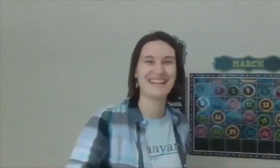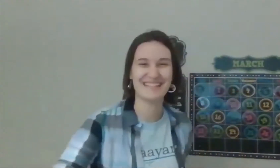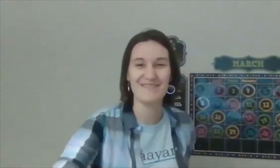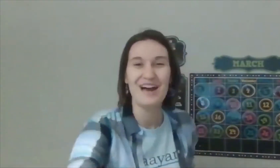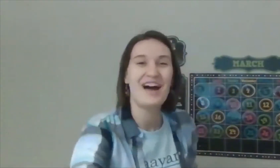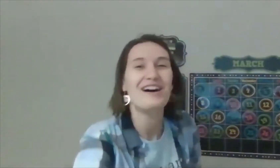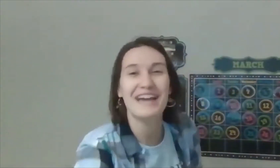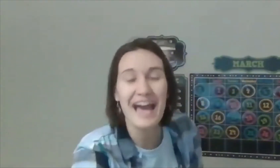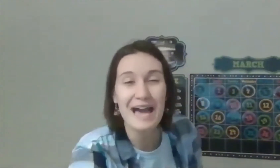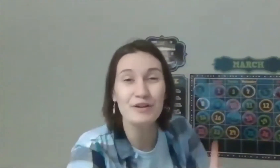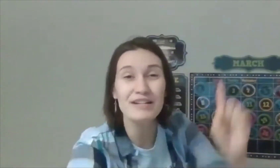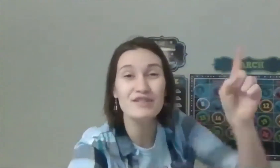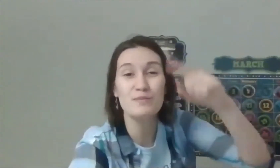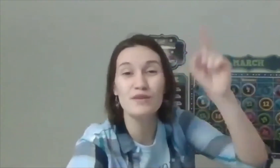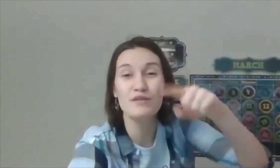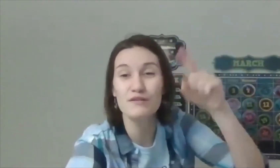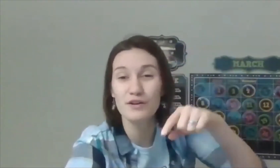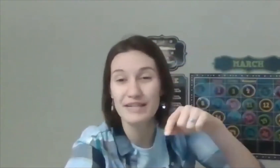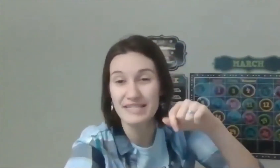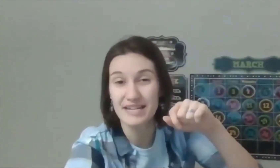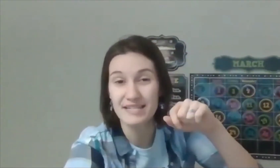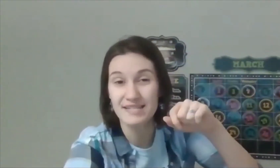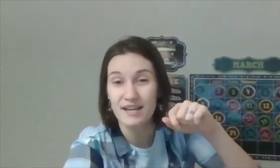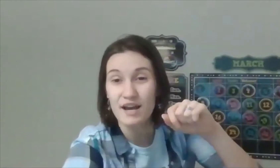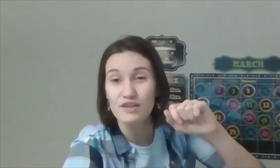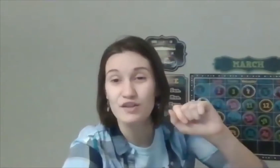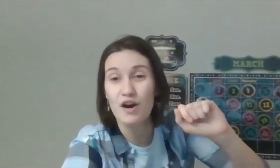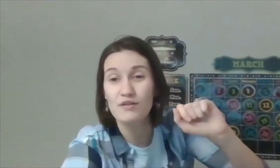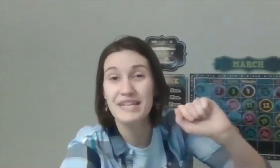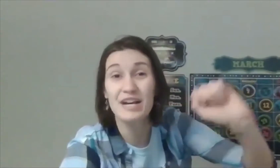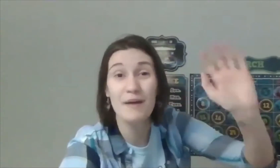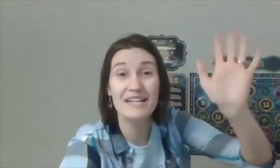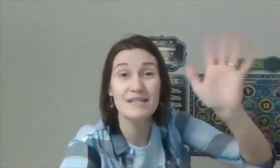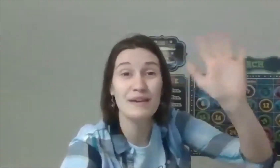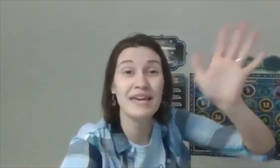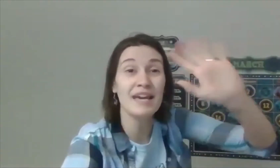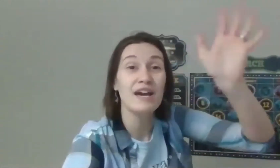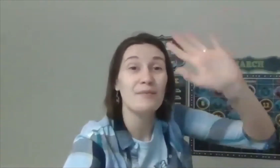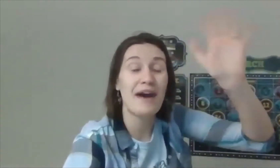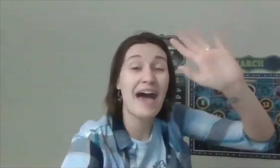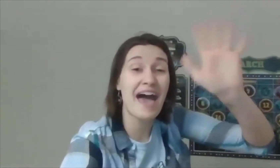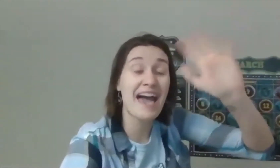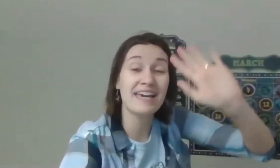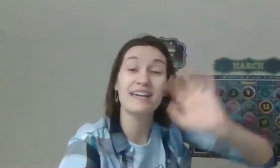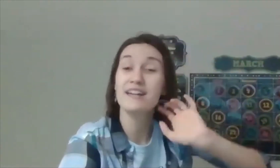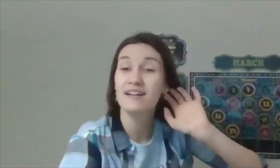Nice job. Okay, I'm going to mute your voices. So say goodbye to me. Goodbye.